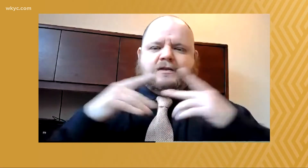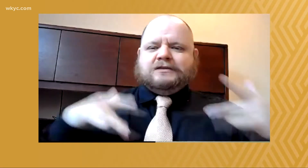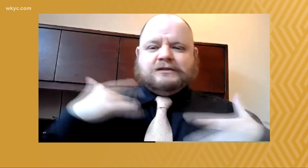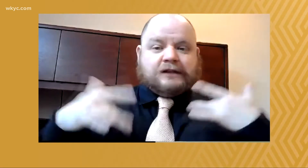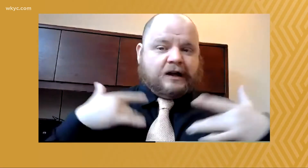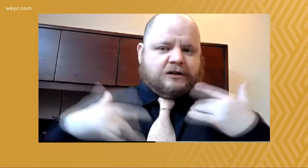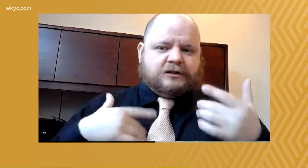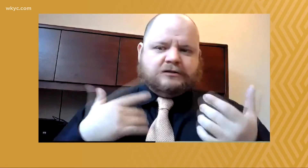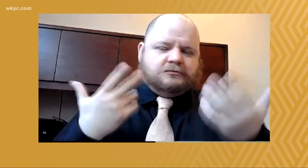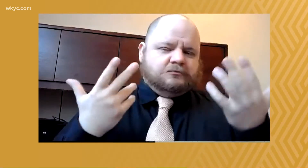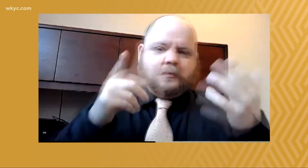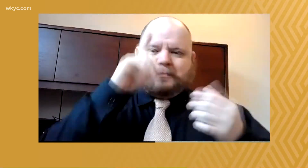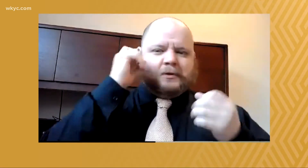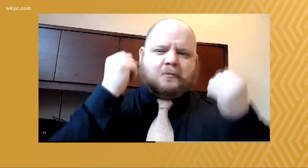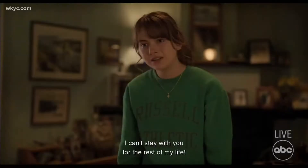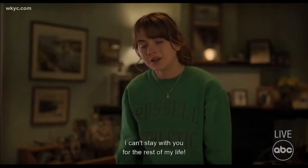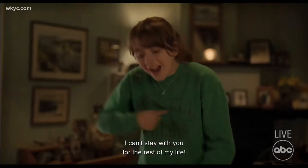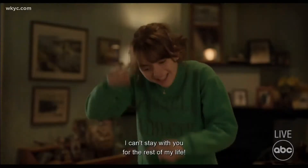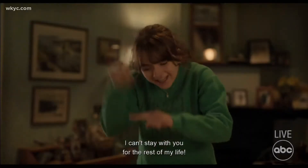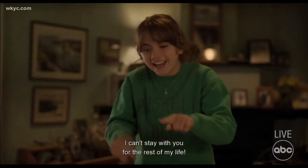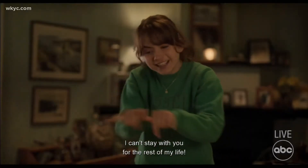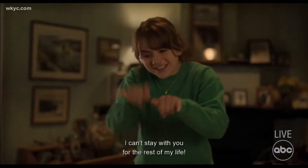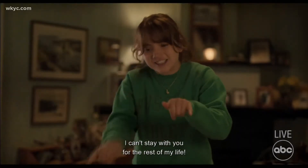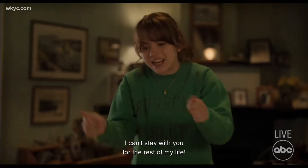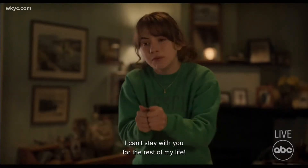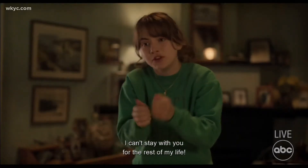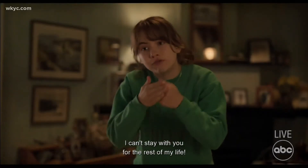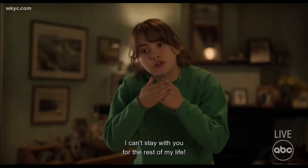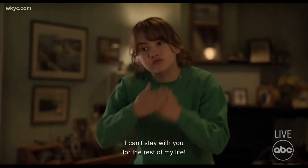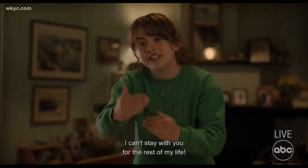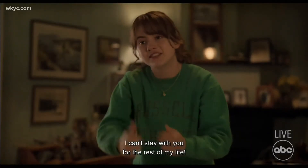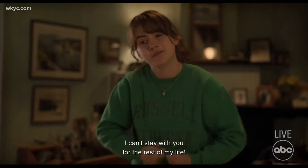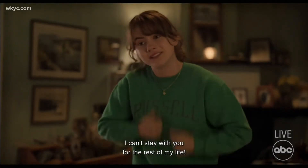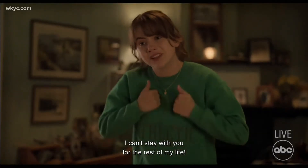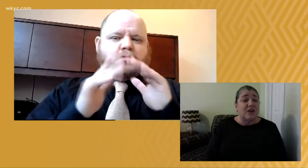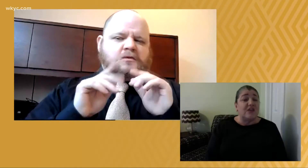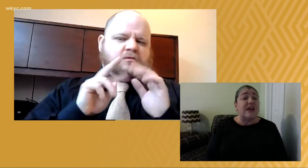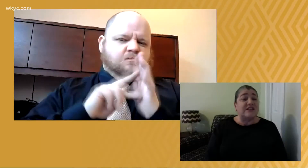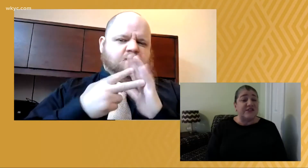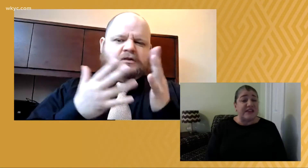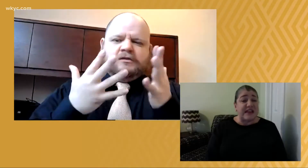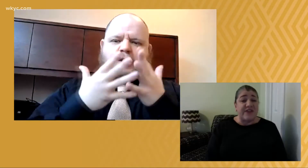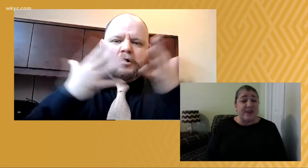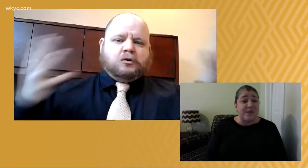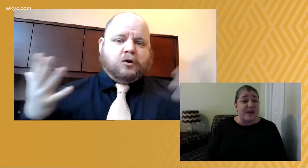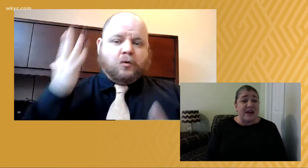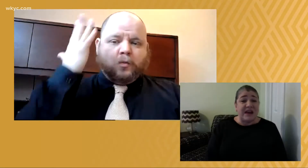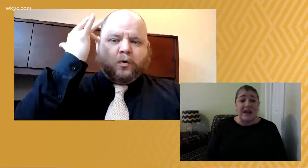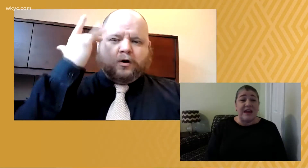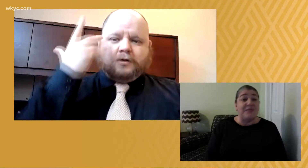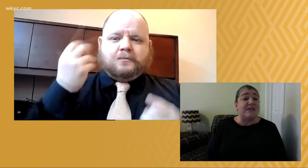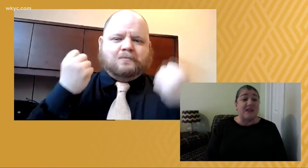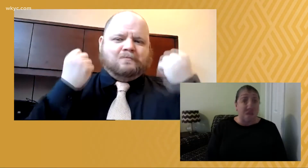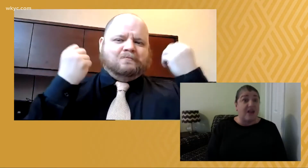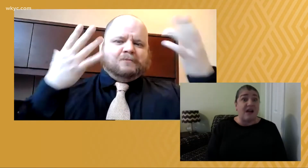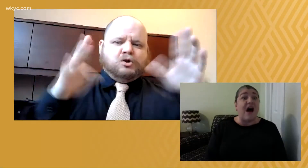for the Deaf and Hard of Hearing, hope will open more doors for the deaf community. Yes, for the deaf community, it means a lot.